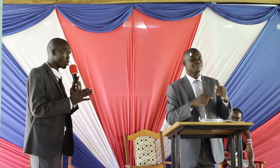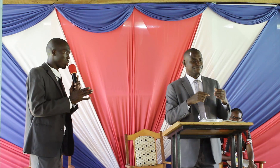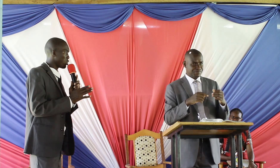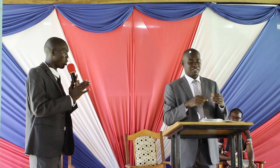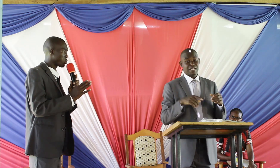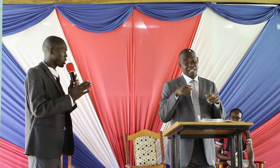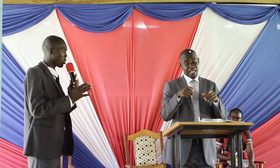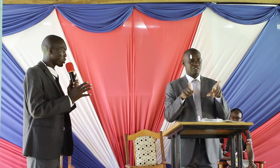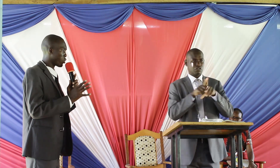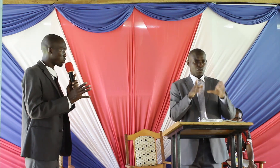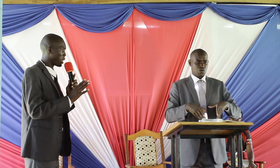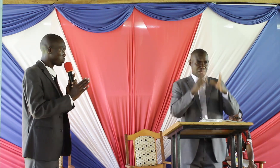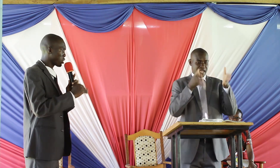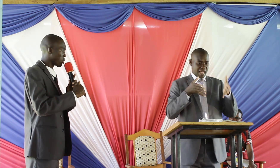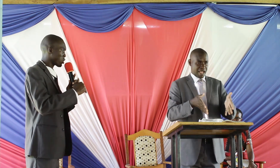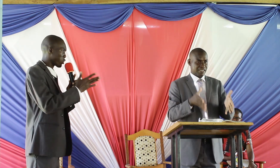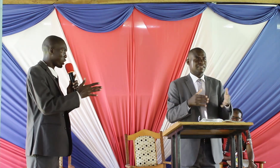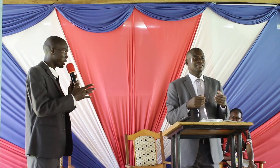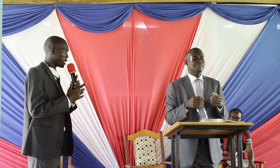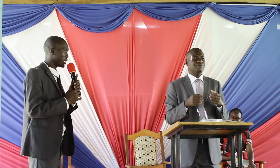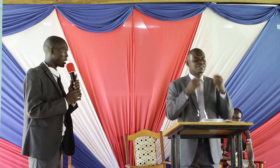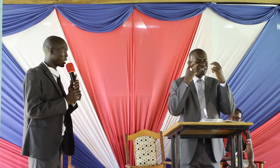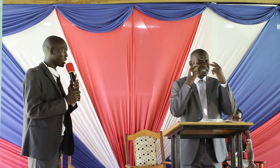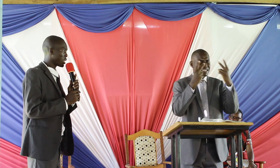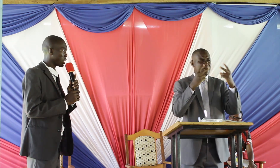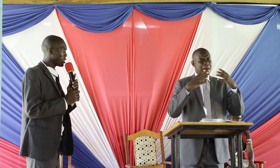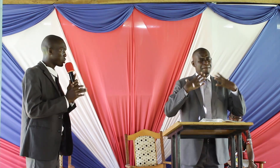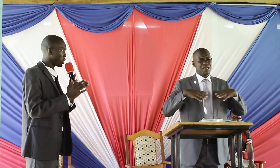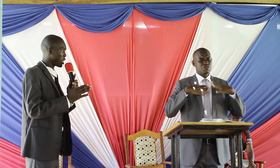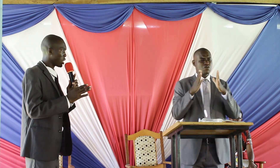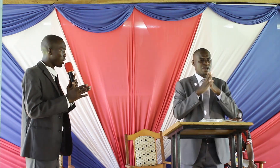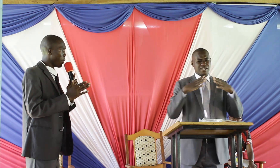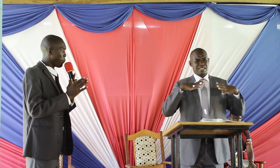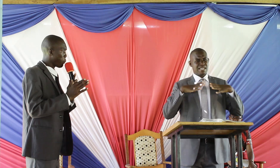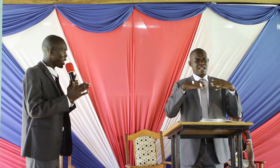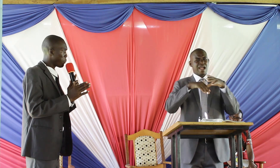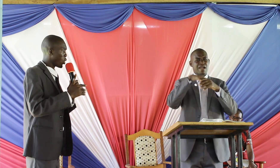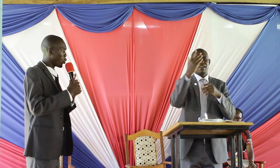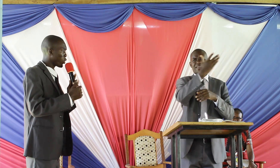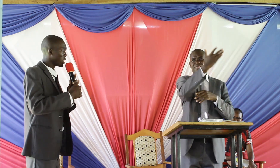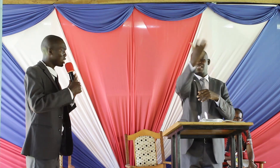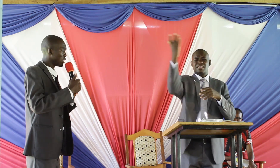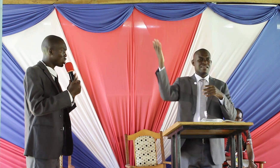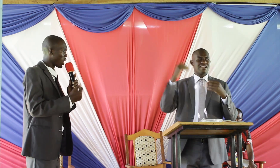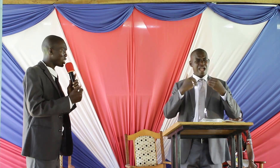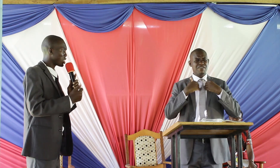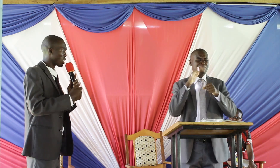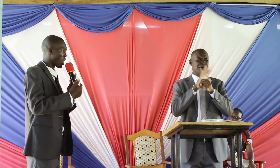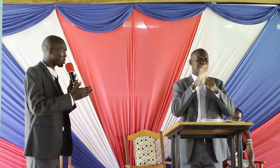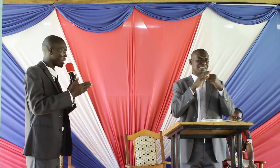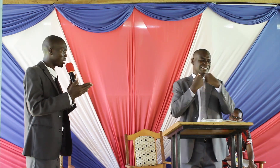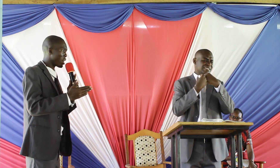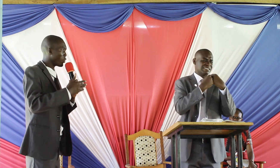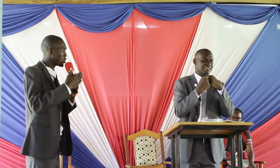you, not because of what, but because of your father. You see, people with challenges